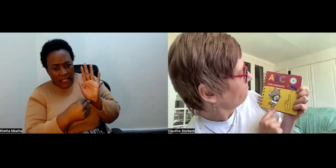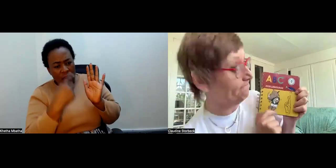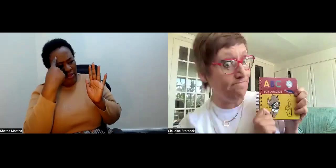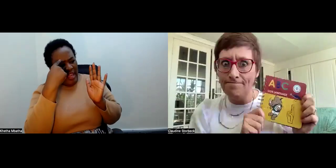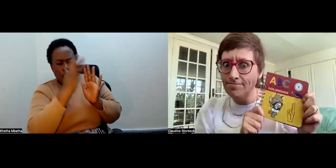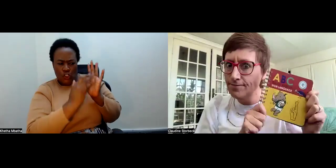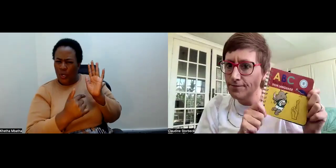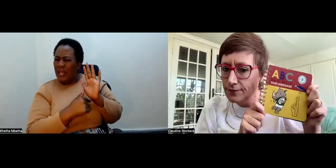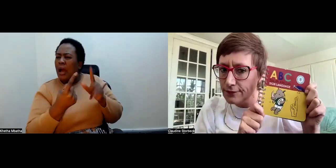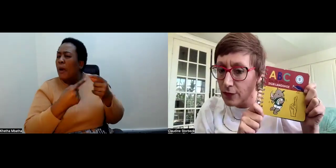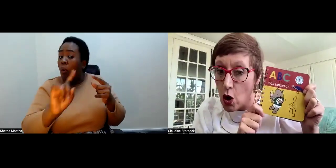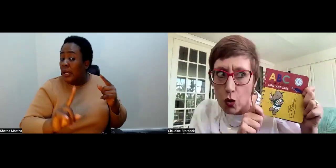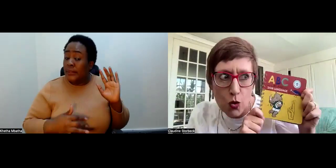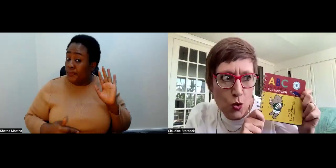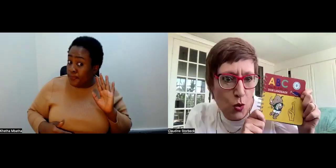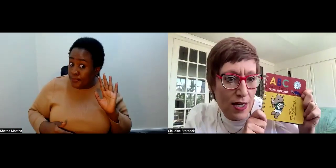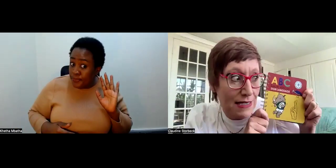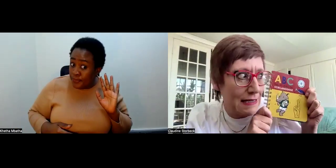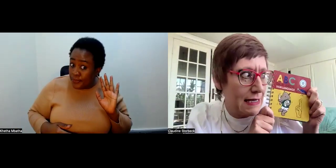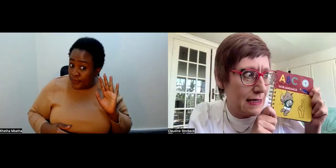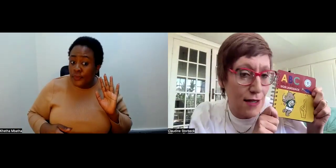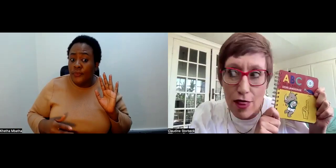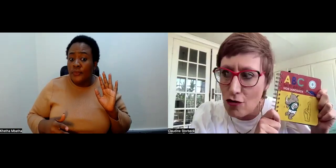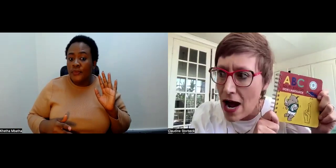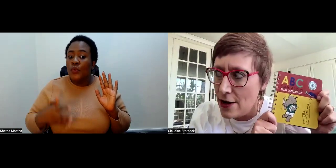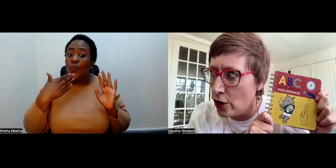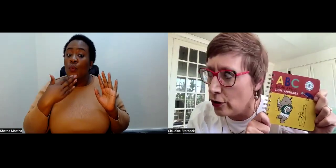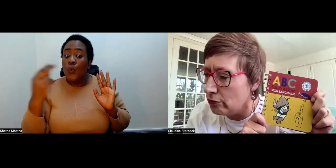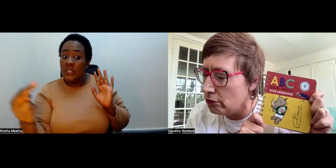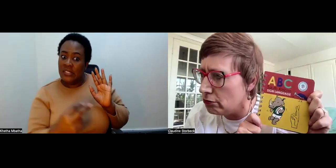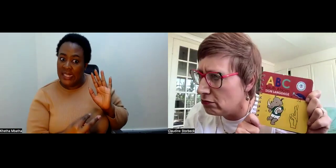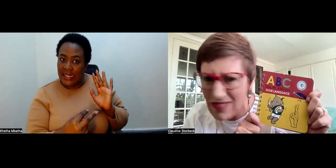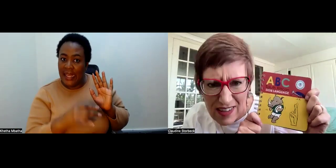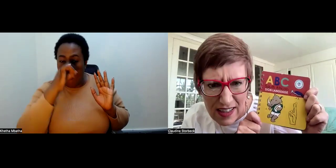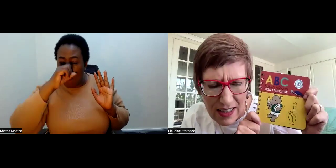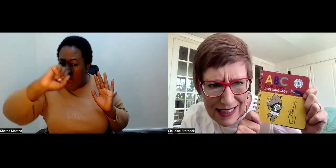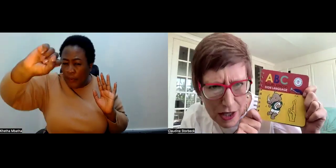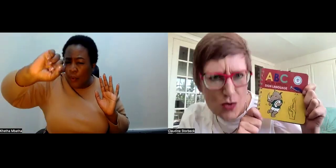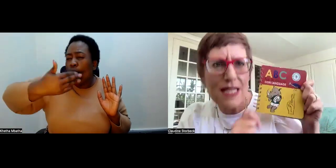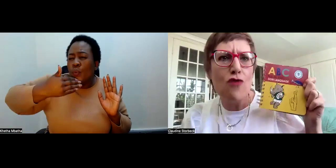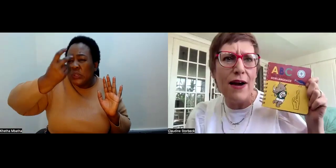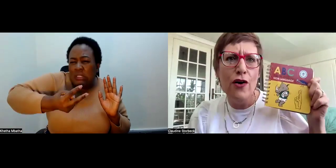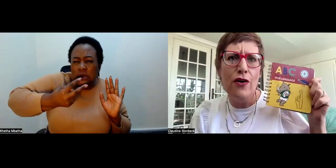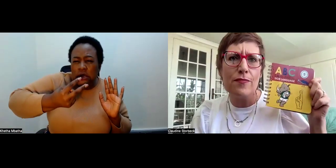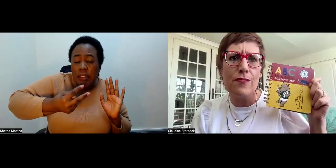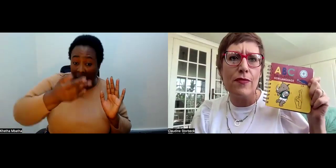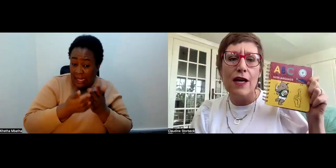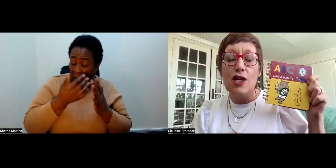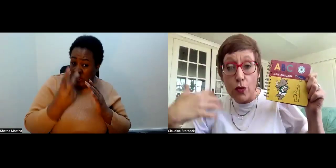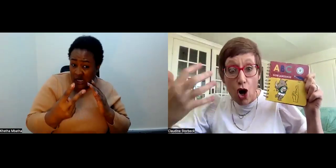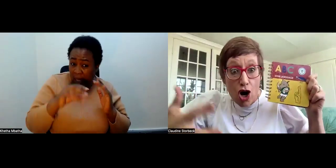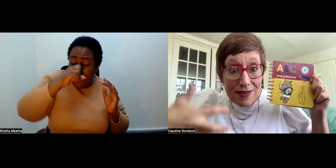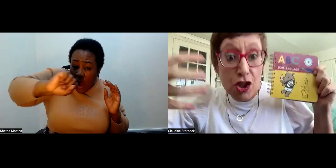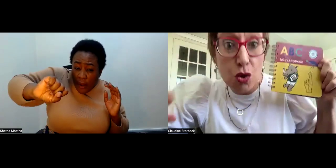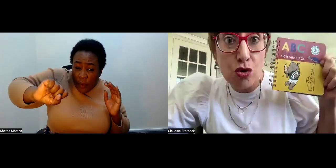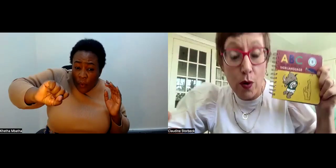about? Who sees the rhino? Can you see the rhino?